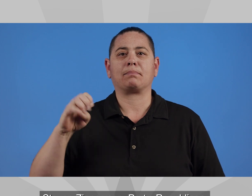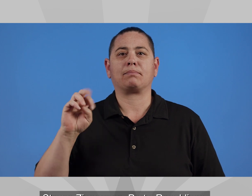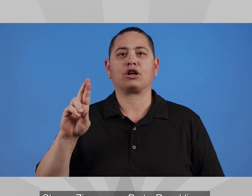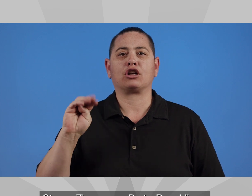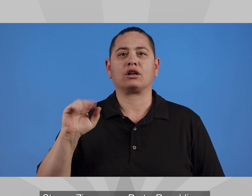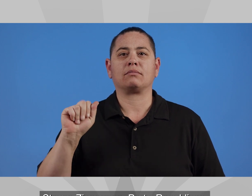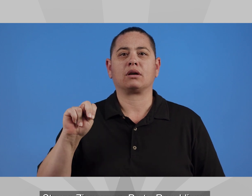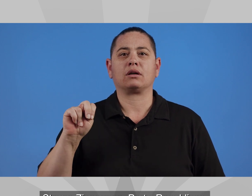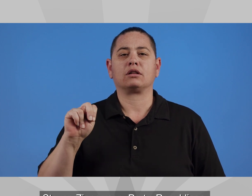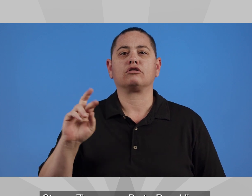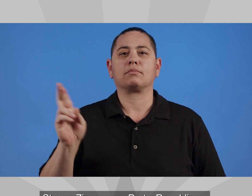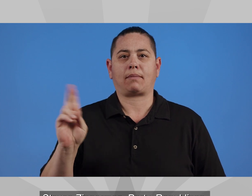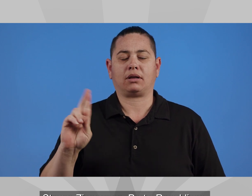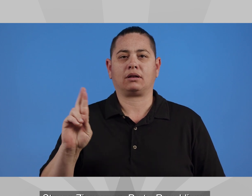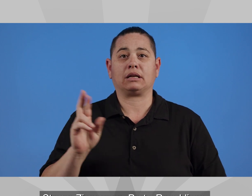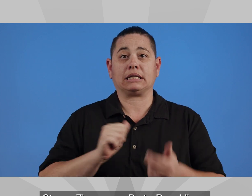Stephen Zipperman.